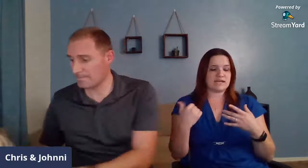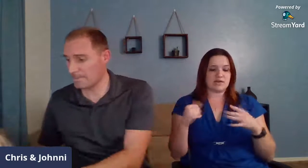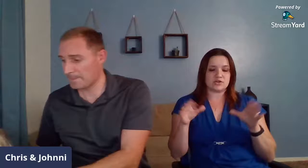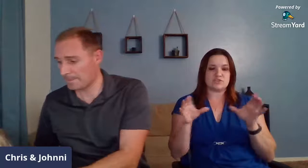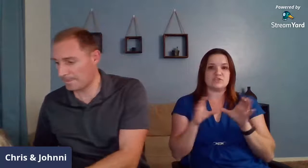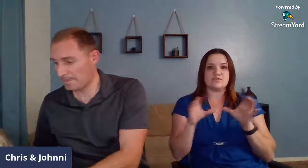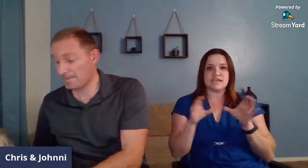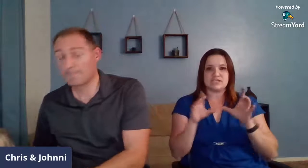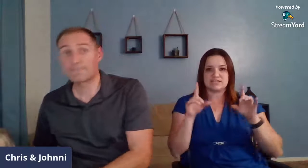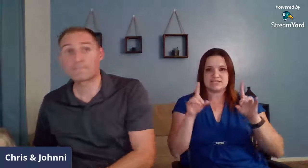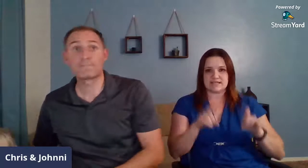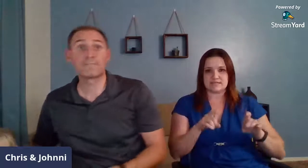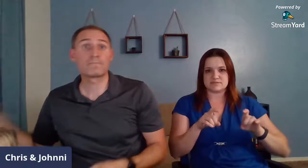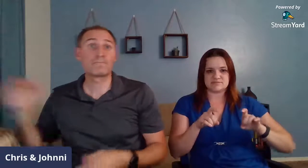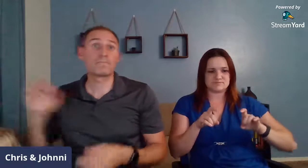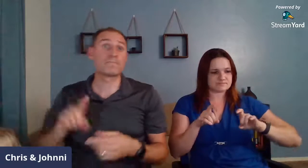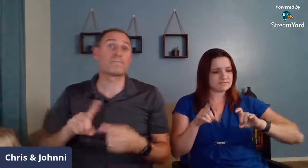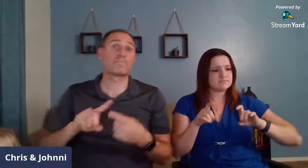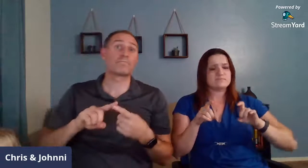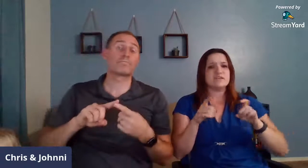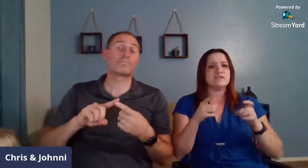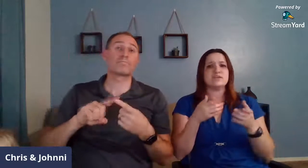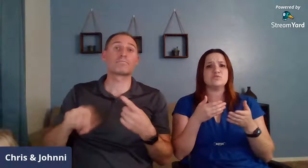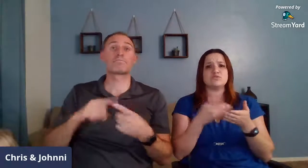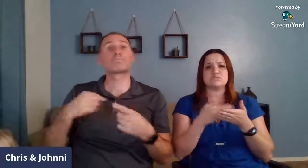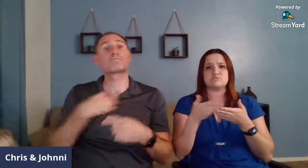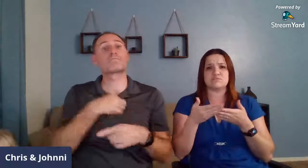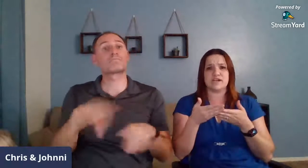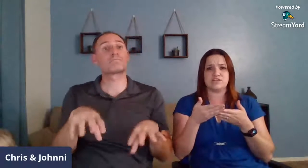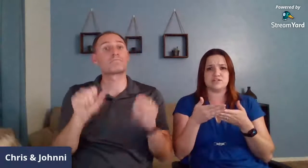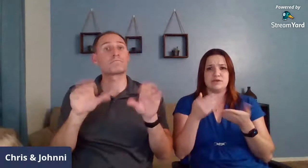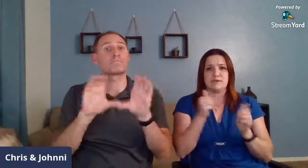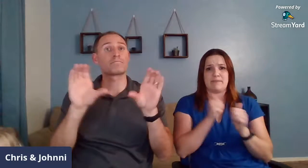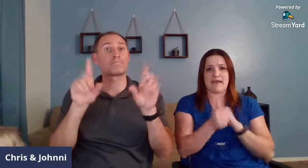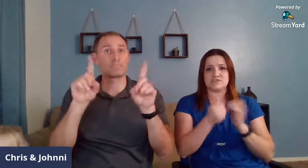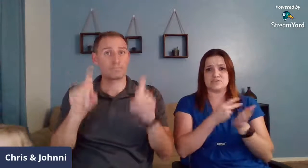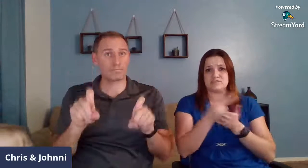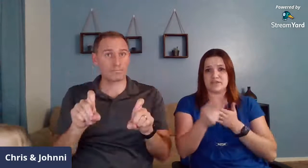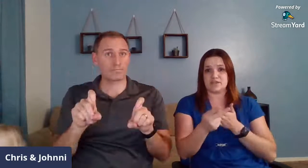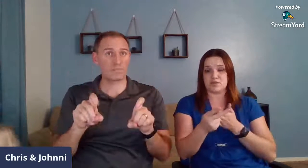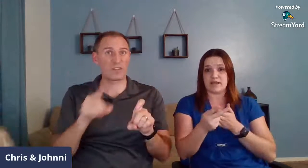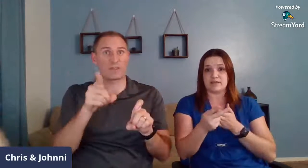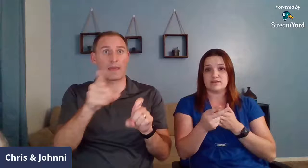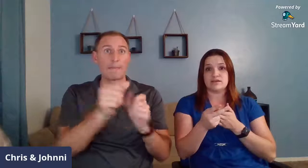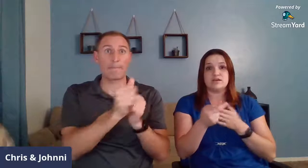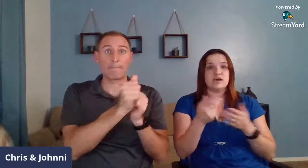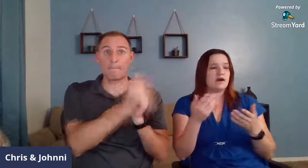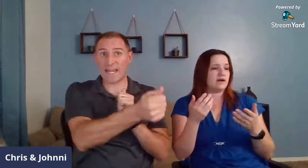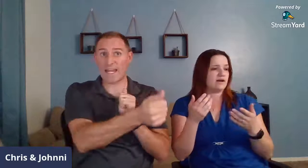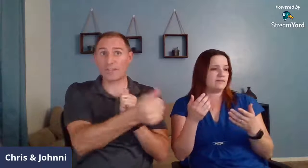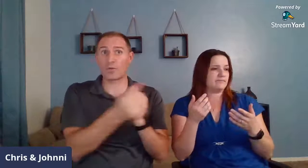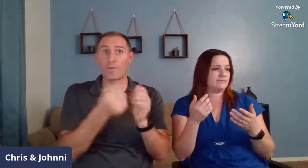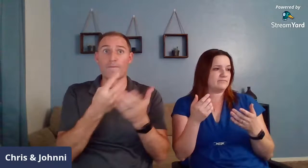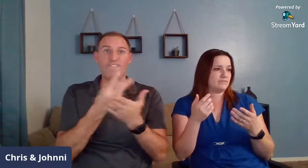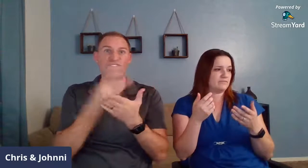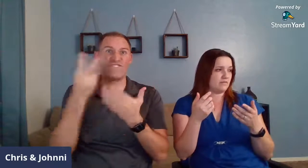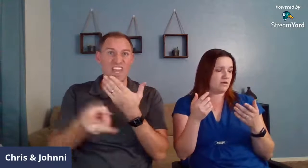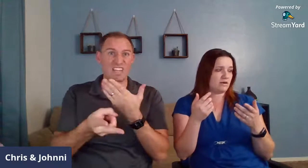our certification exams, they don't just provide you a pass or failing grade. On